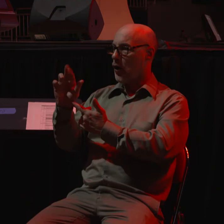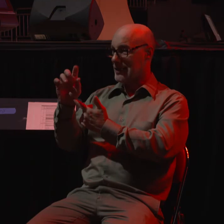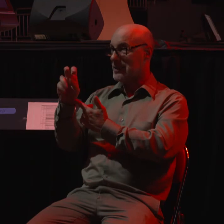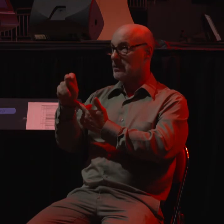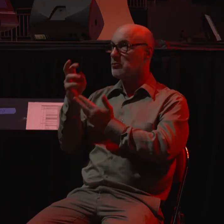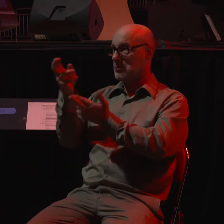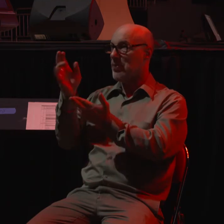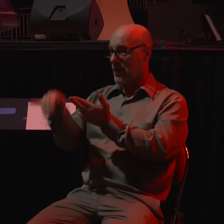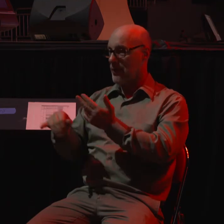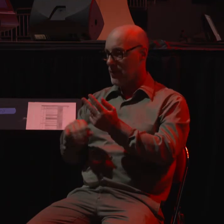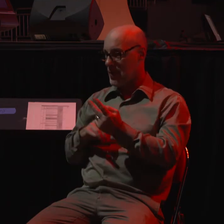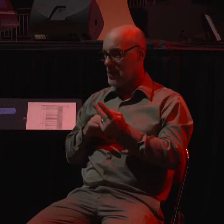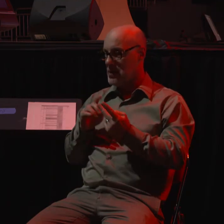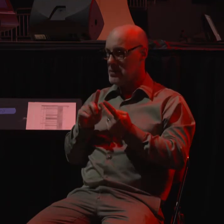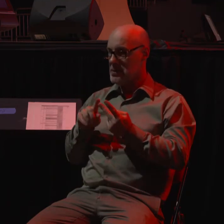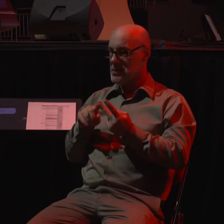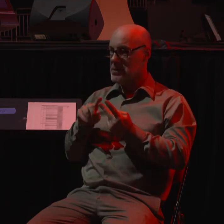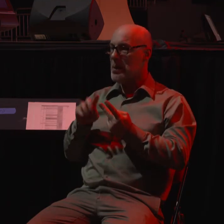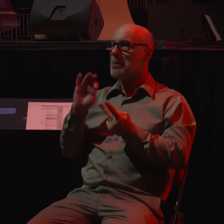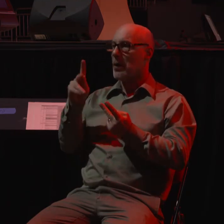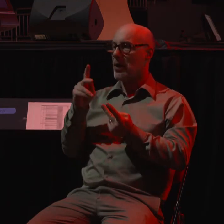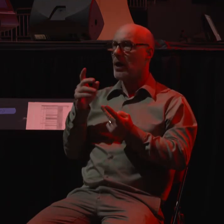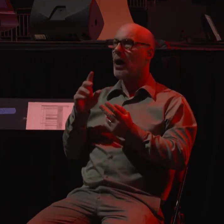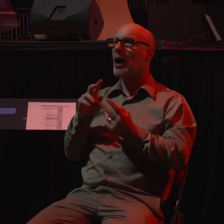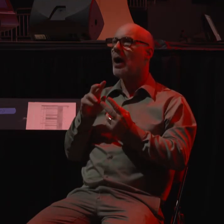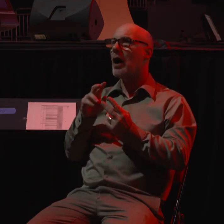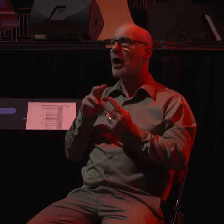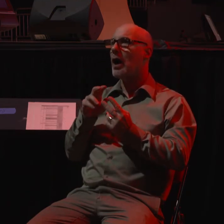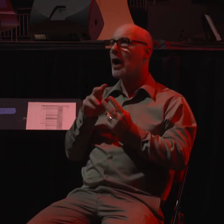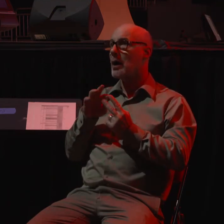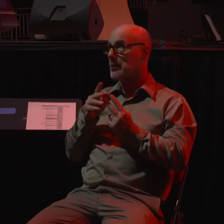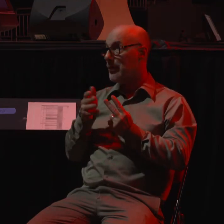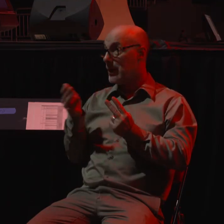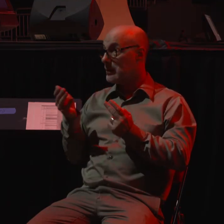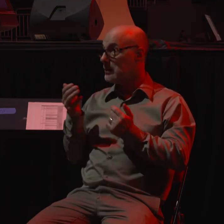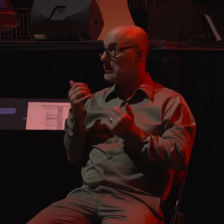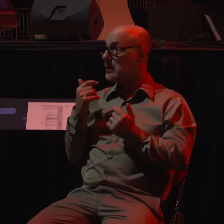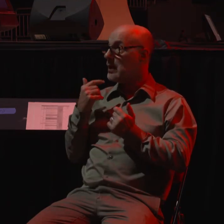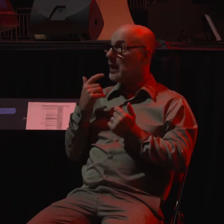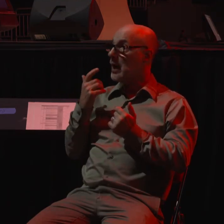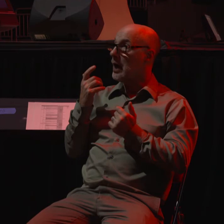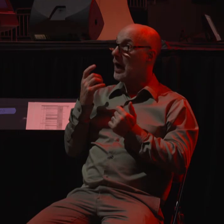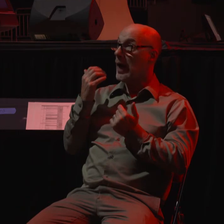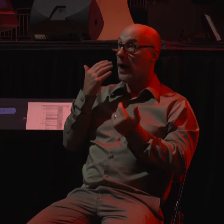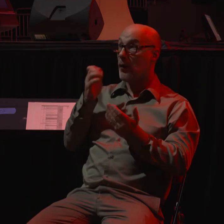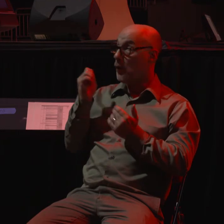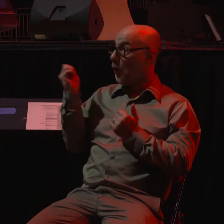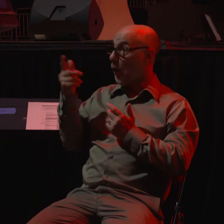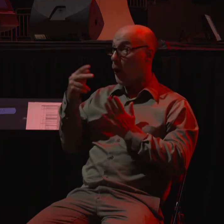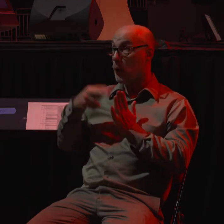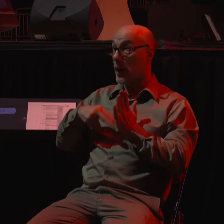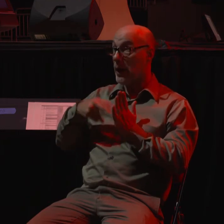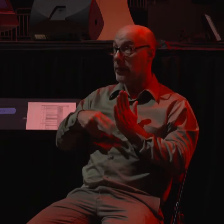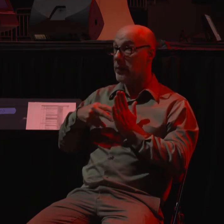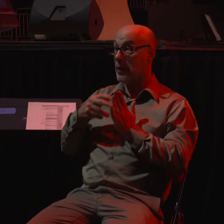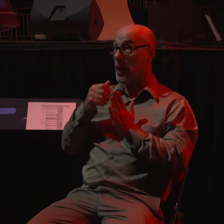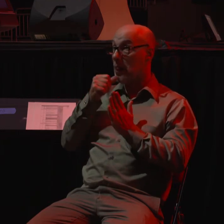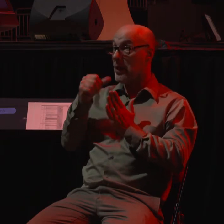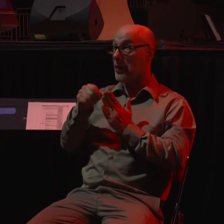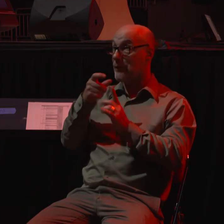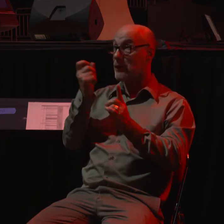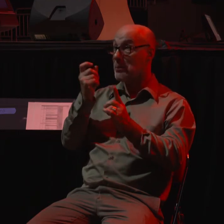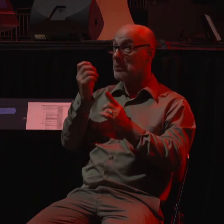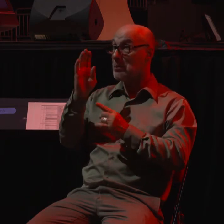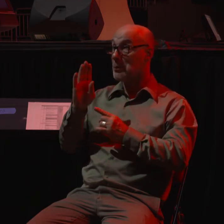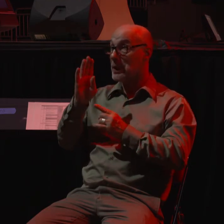6. But just a couple of things. I don't assume that everybody here, particularly if you're older, has read the letter from the Birmingham jail. And if you want